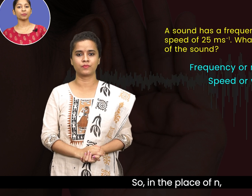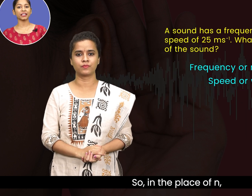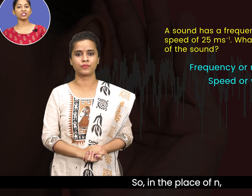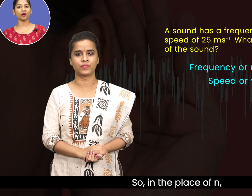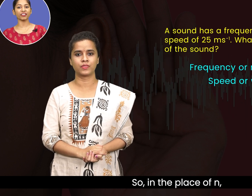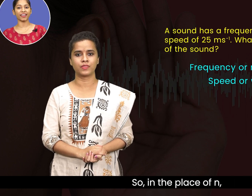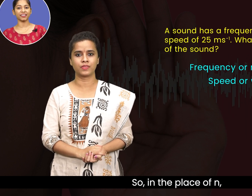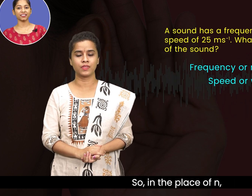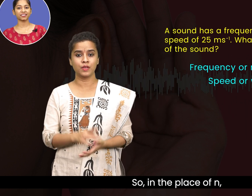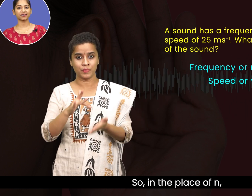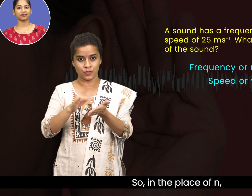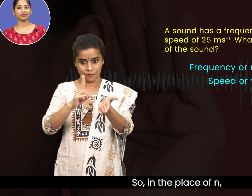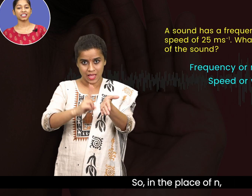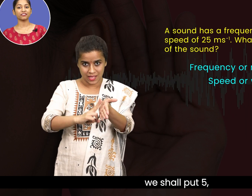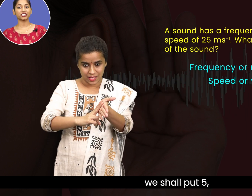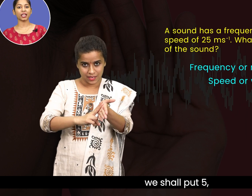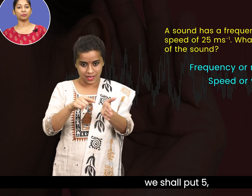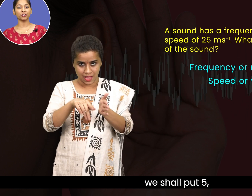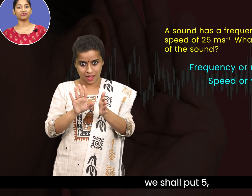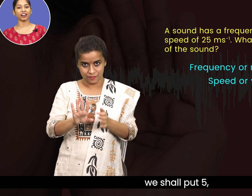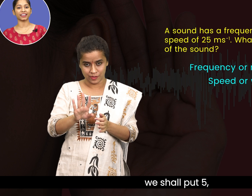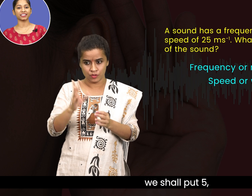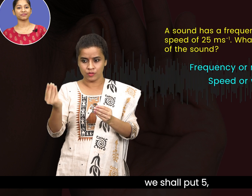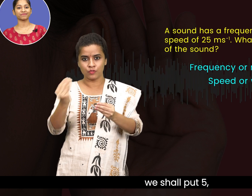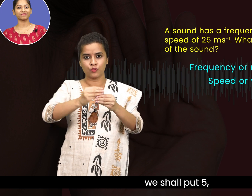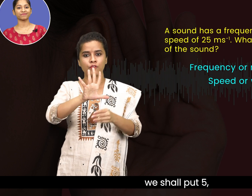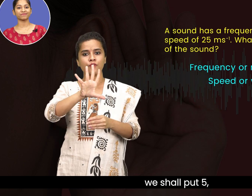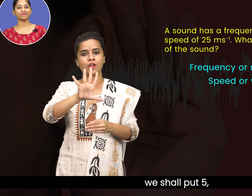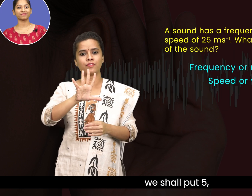So, in the place of N, we shall put 5